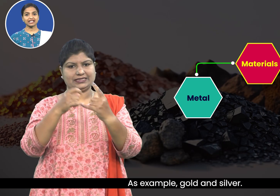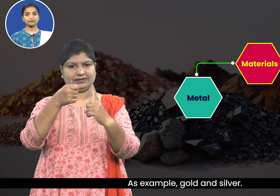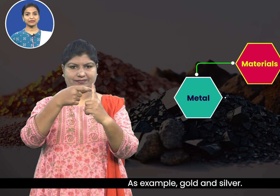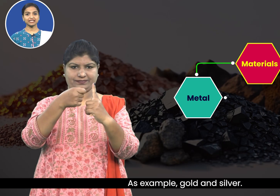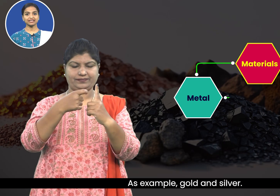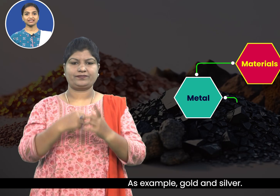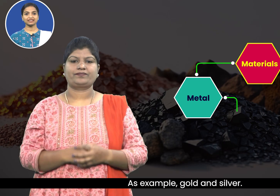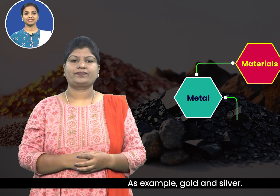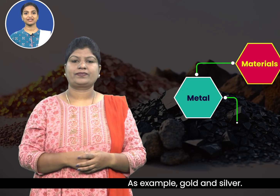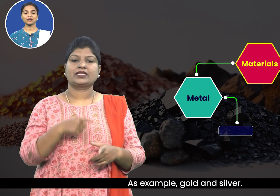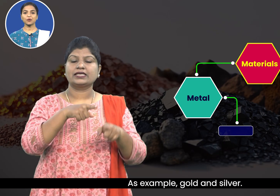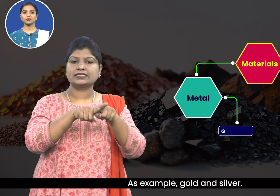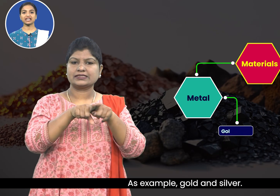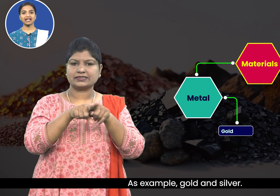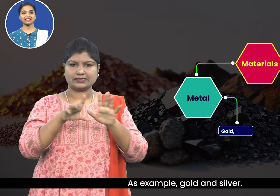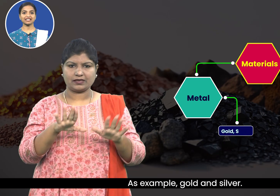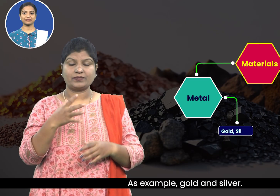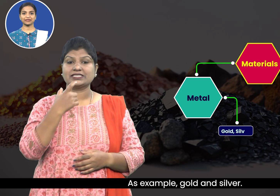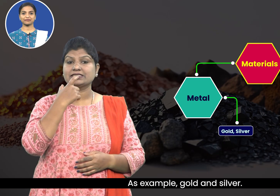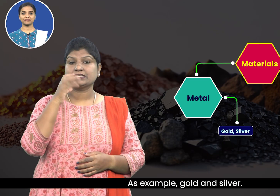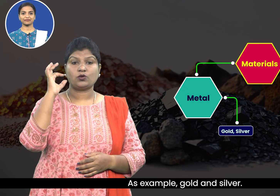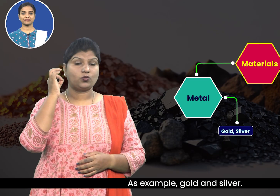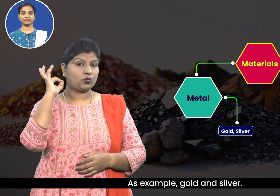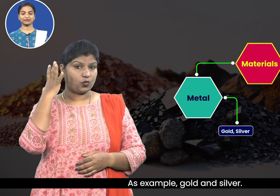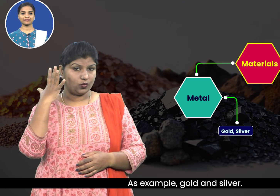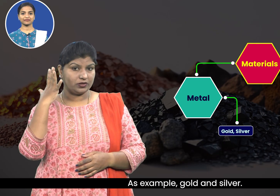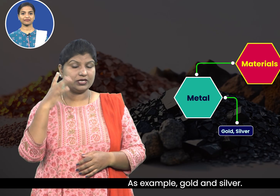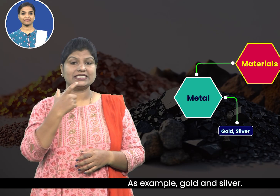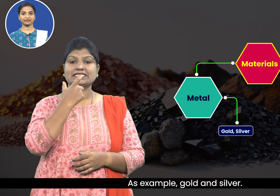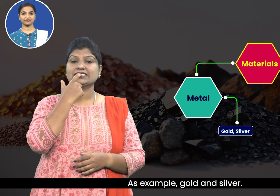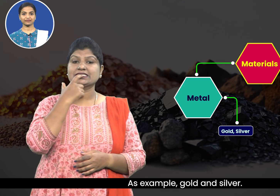As example, gold and silver.